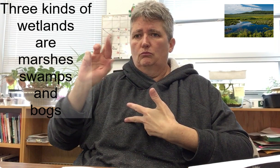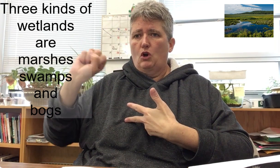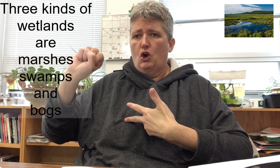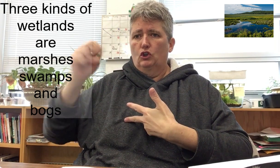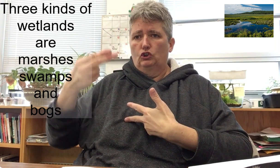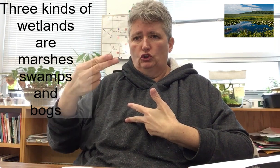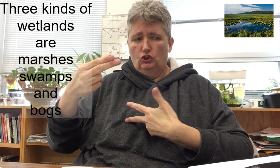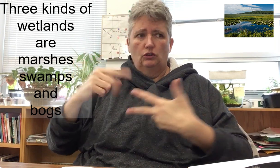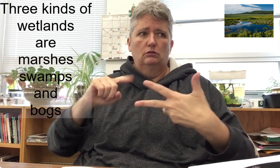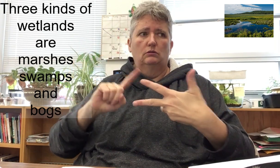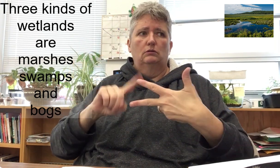swamp,